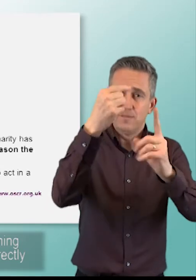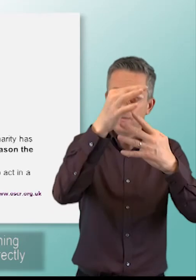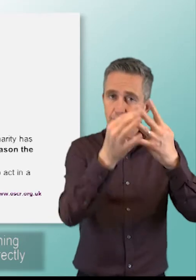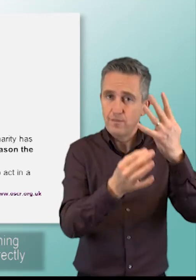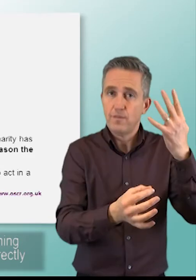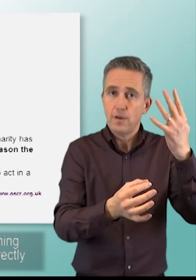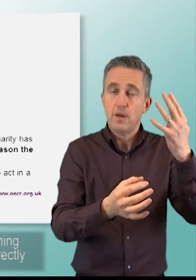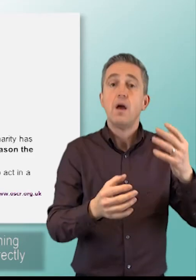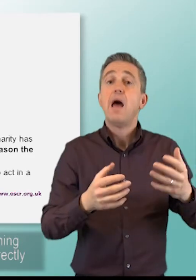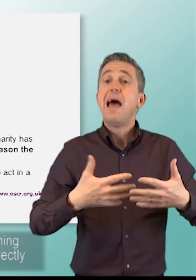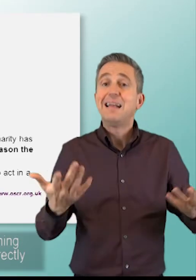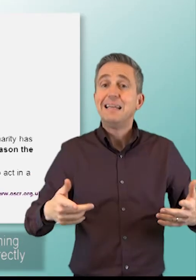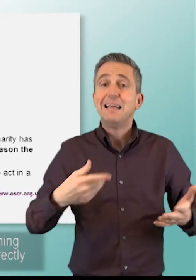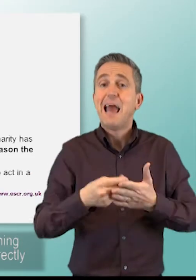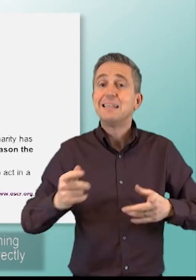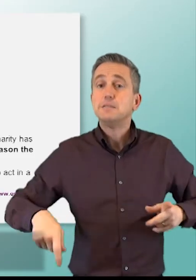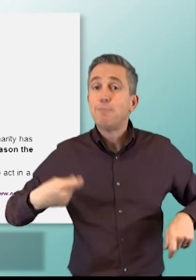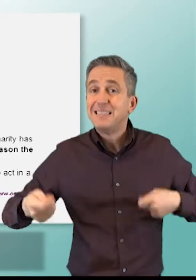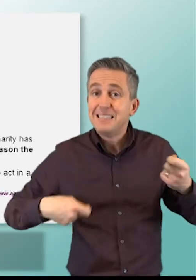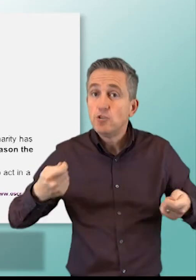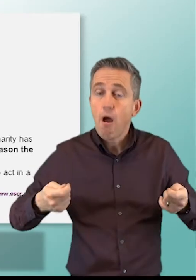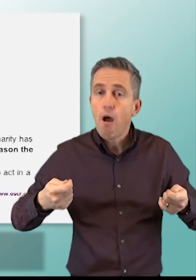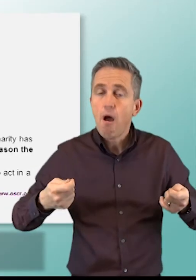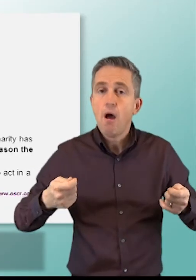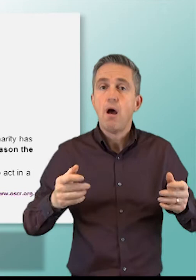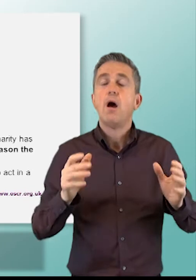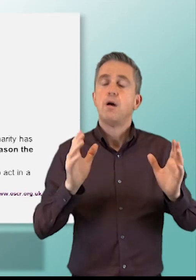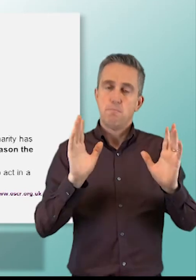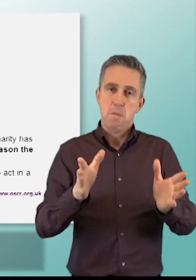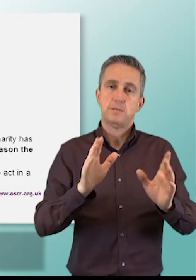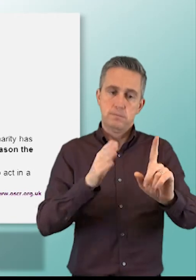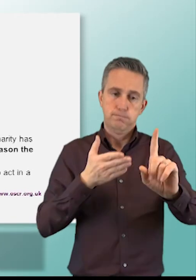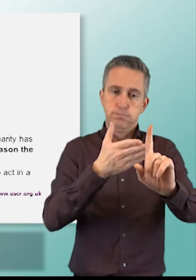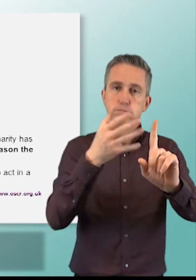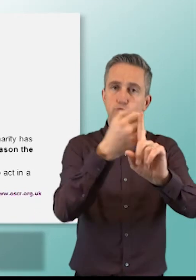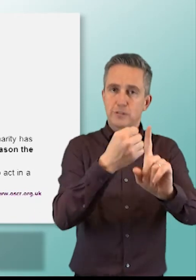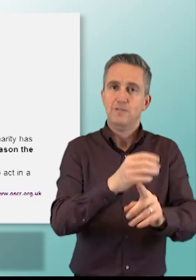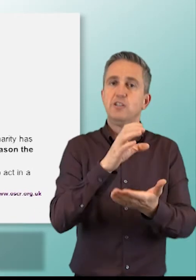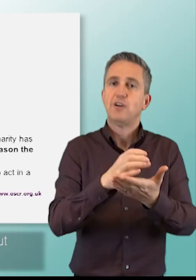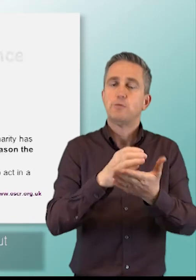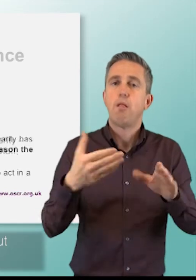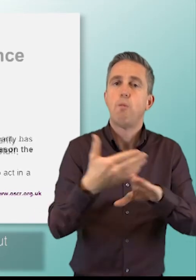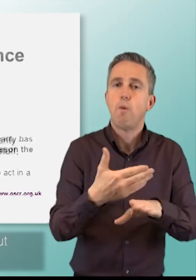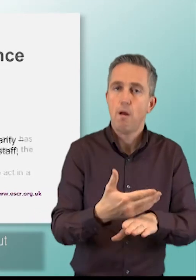okay? There can't be any expenditure that doesn't directly or indirectly contribute to the furtherance of those purposes.